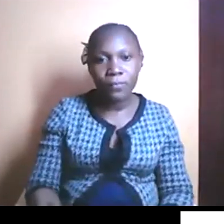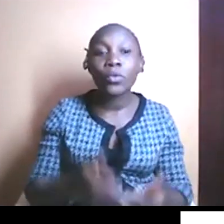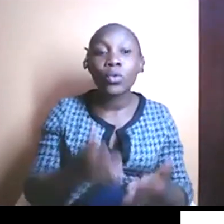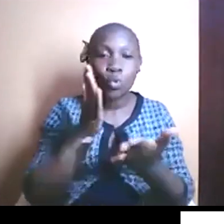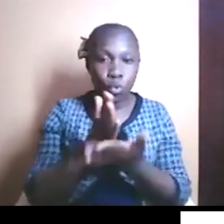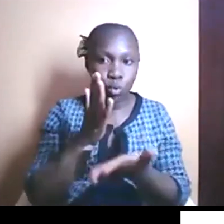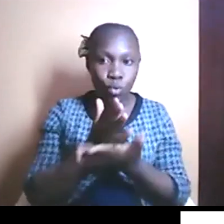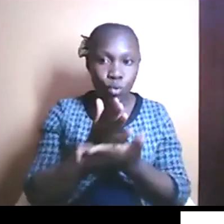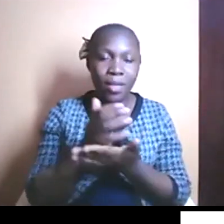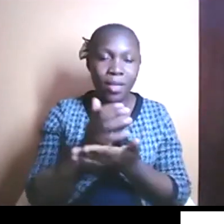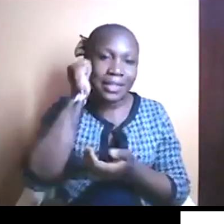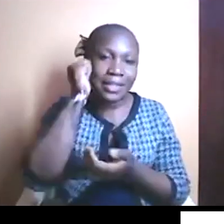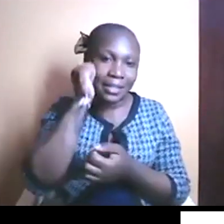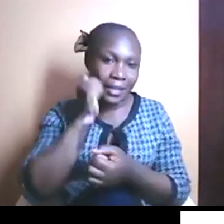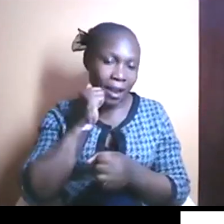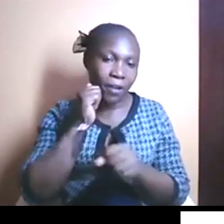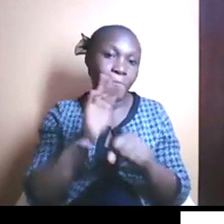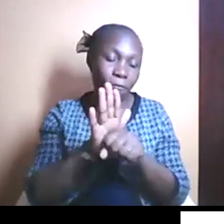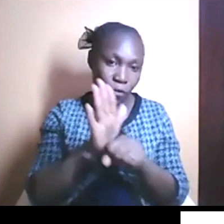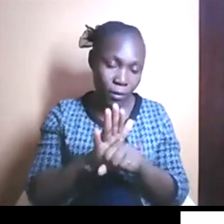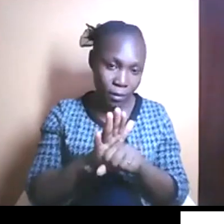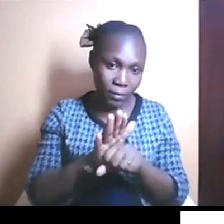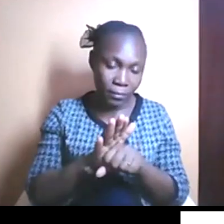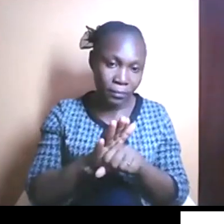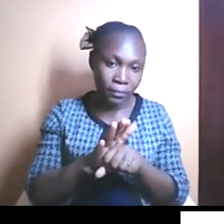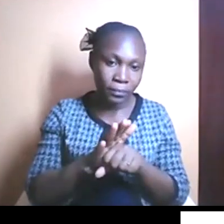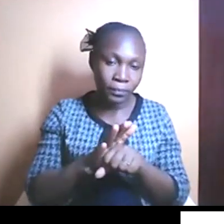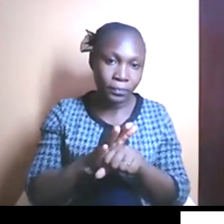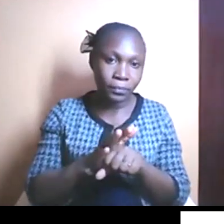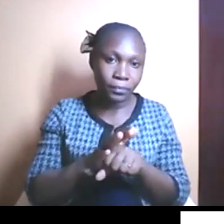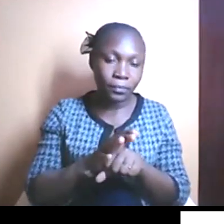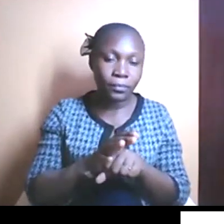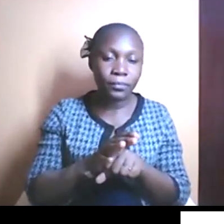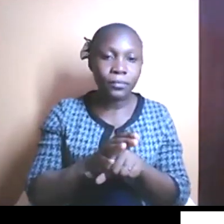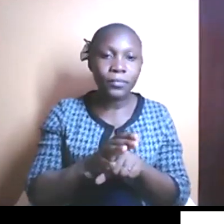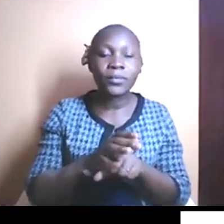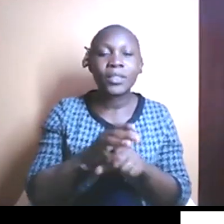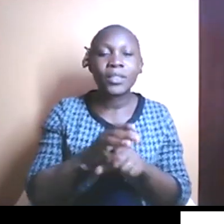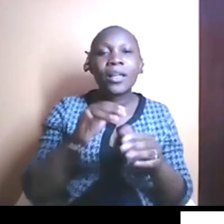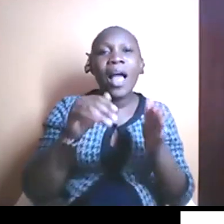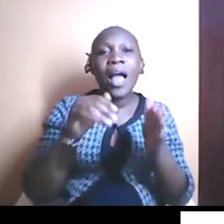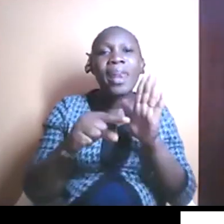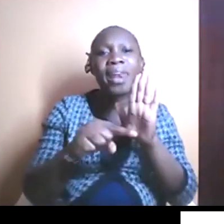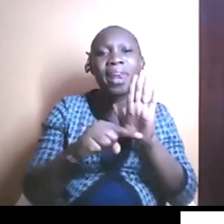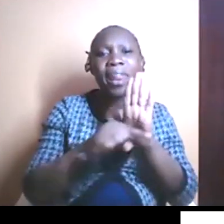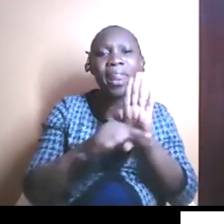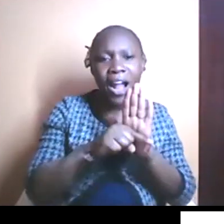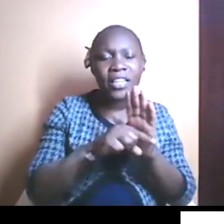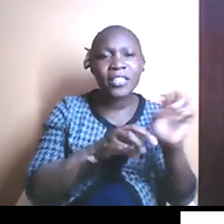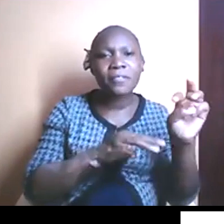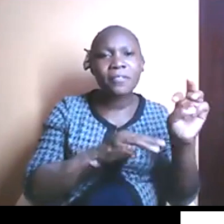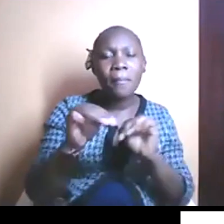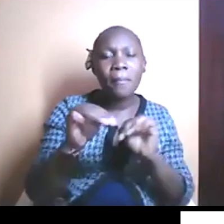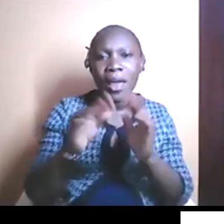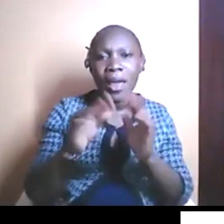Gaslighting is very common, and a gaslighter is basically a negative manager or a scheming coworker,